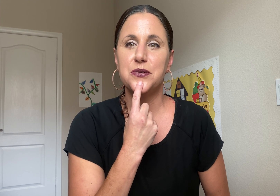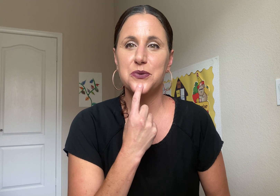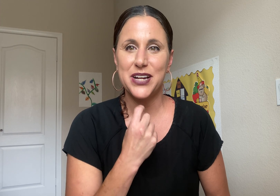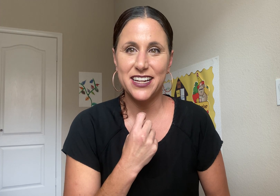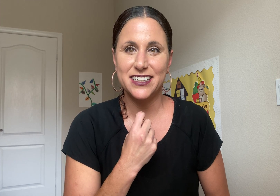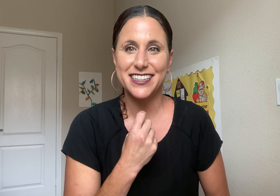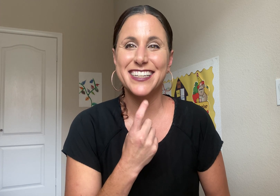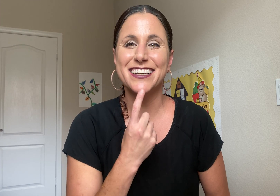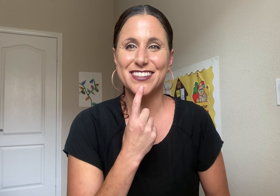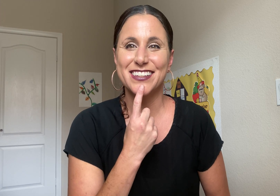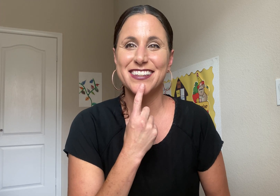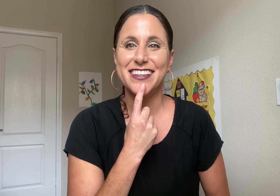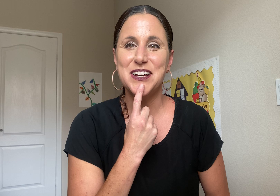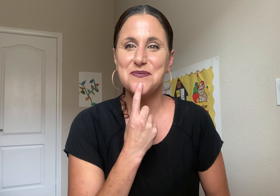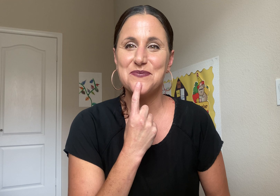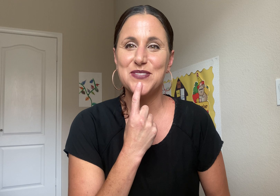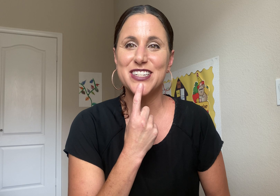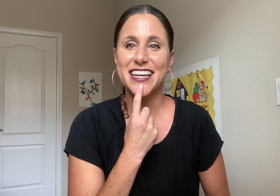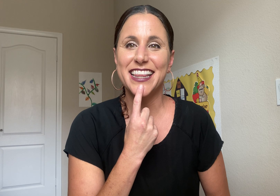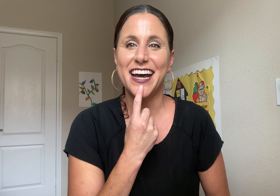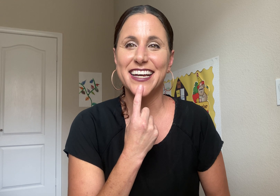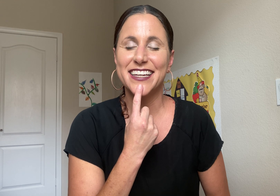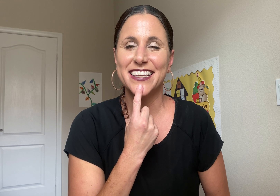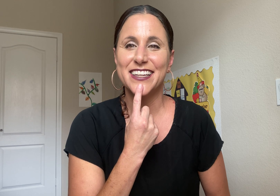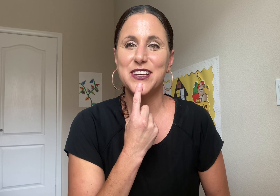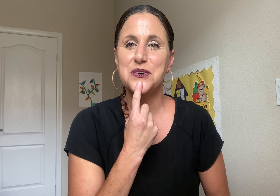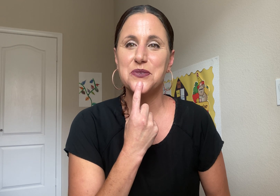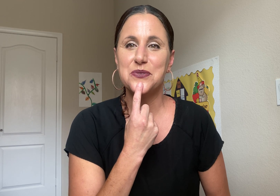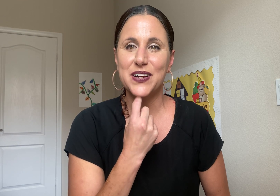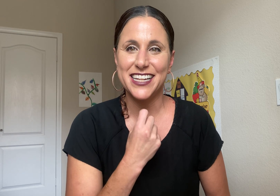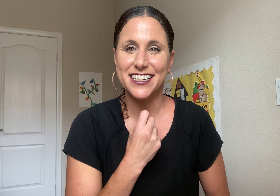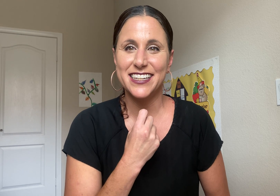Red. Yep, just like that. Red.